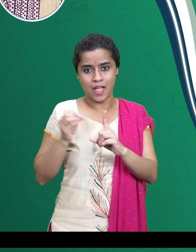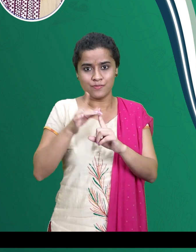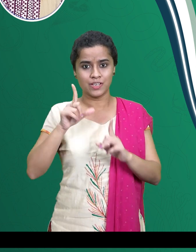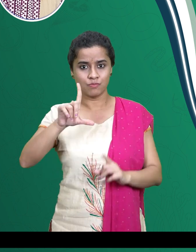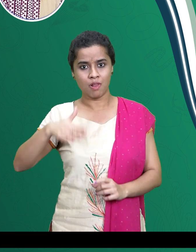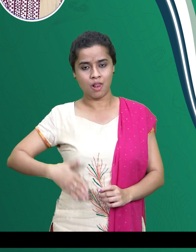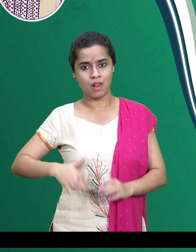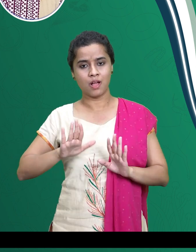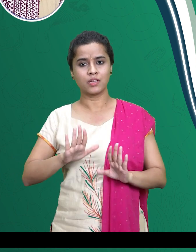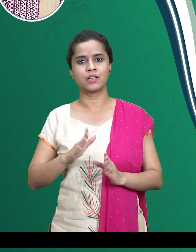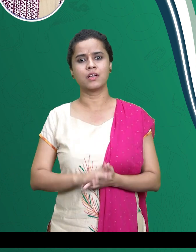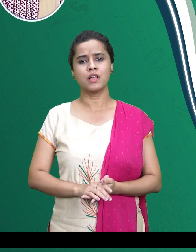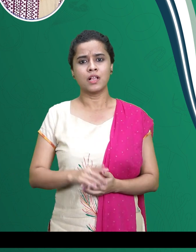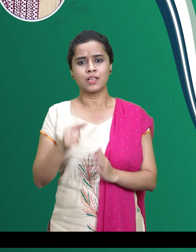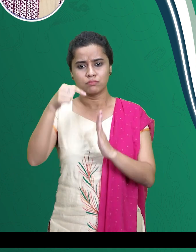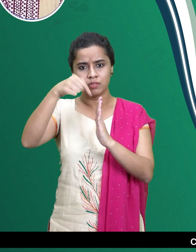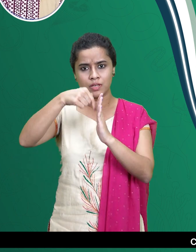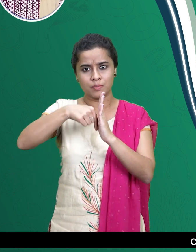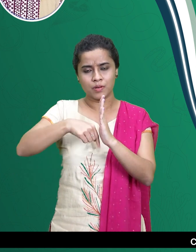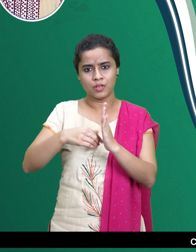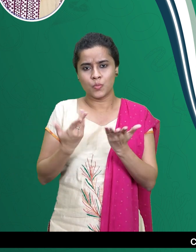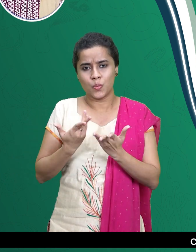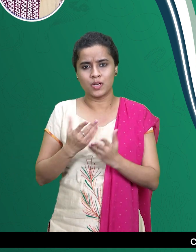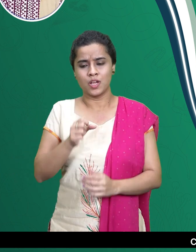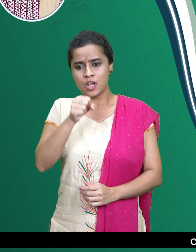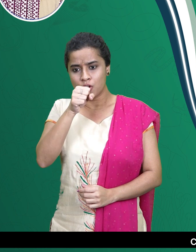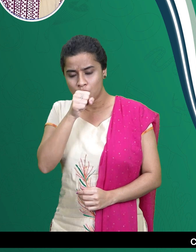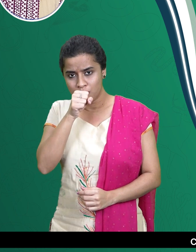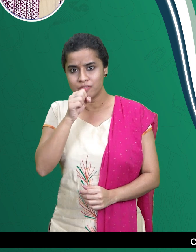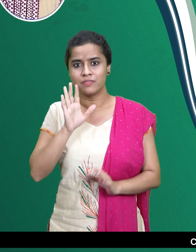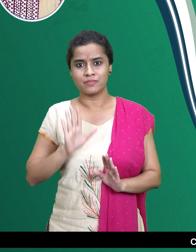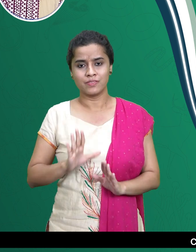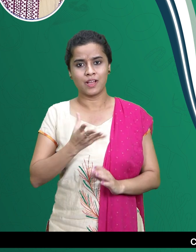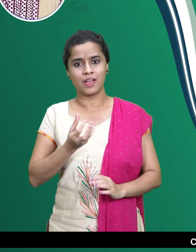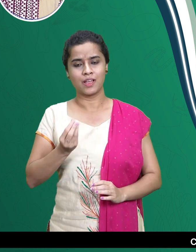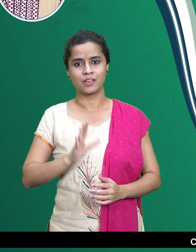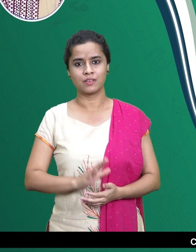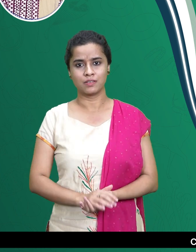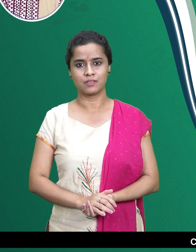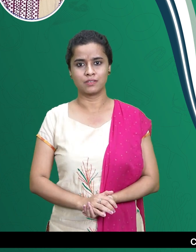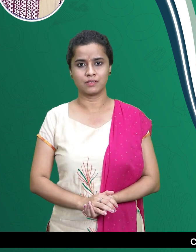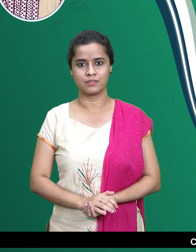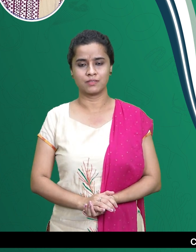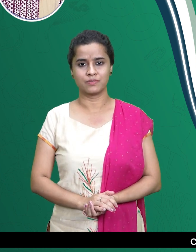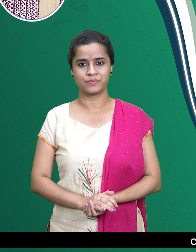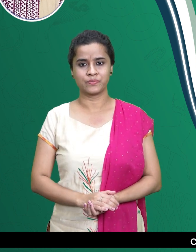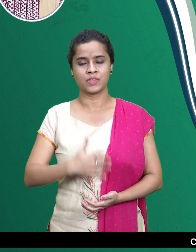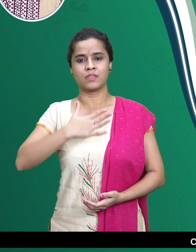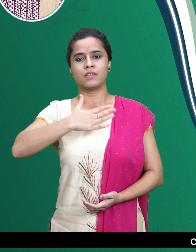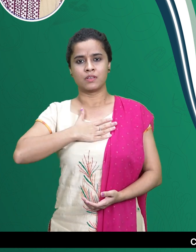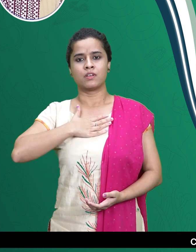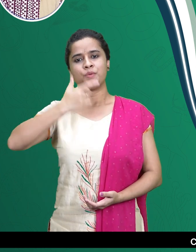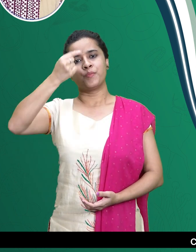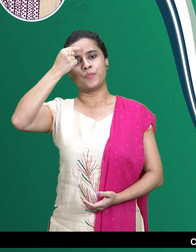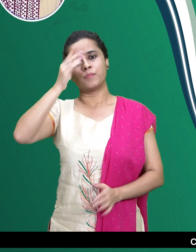If symptoms will be cough and breathlessness.